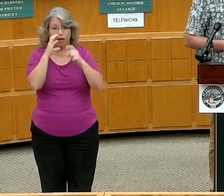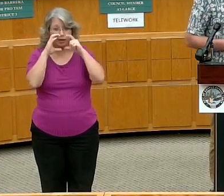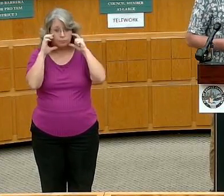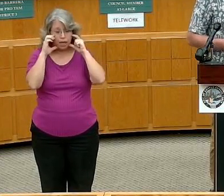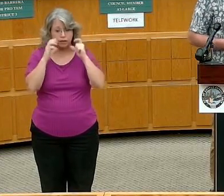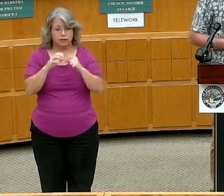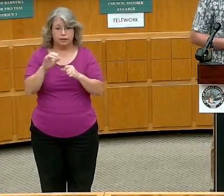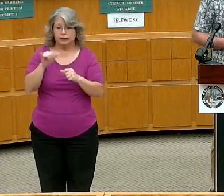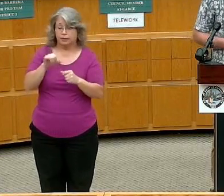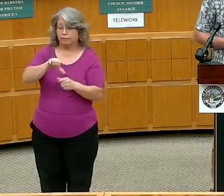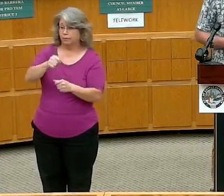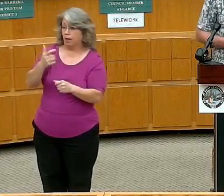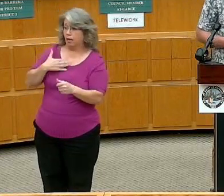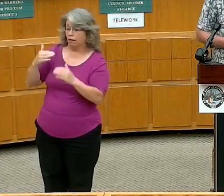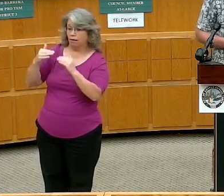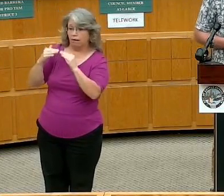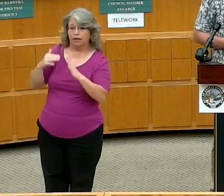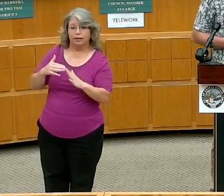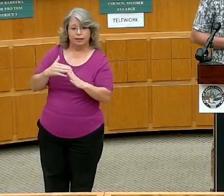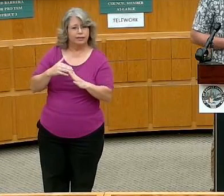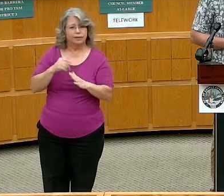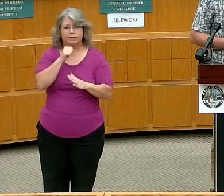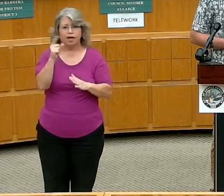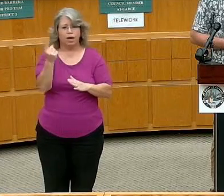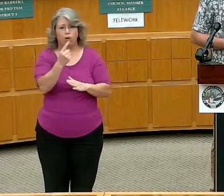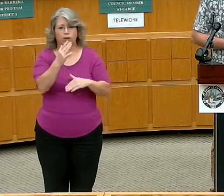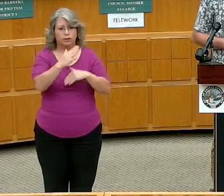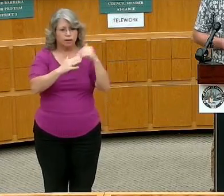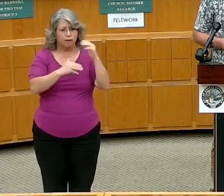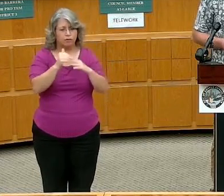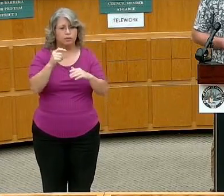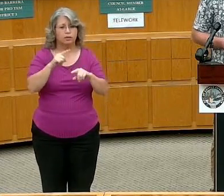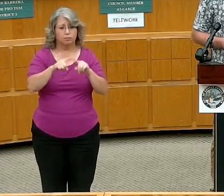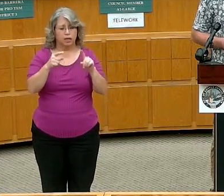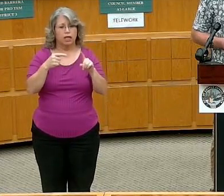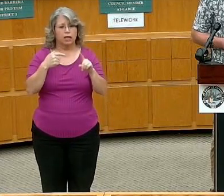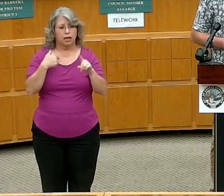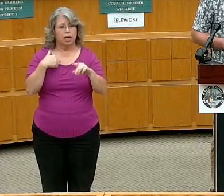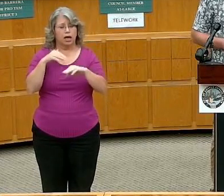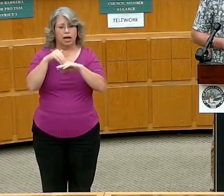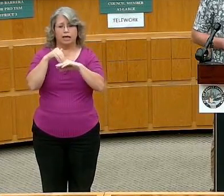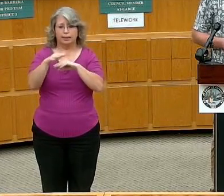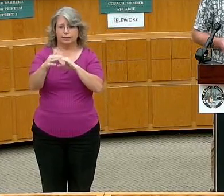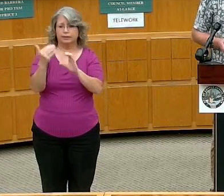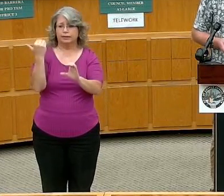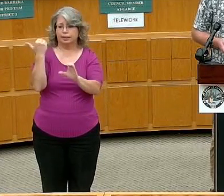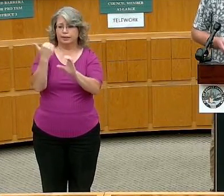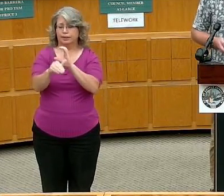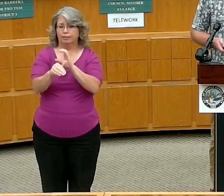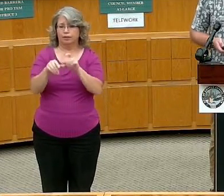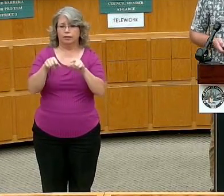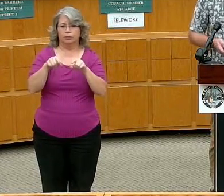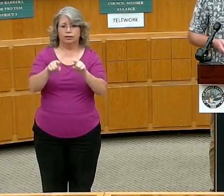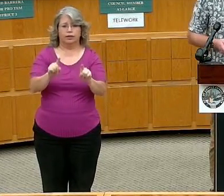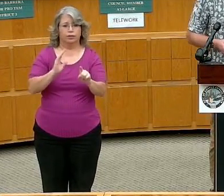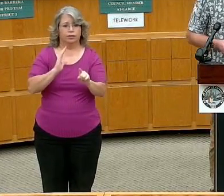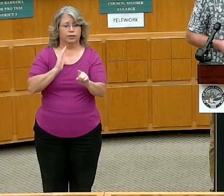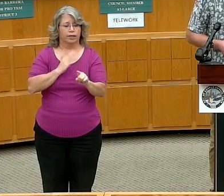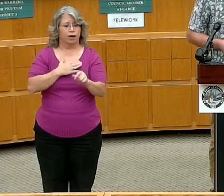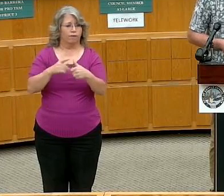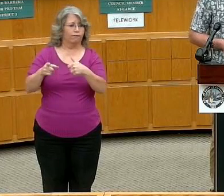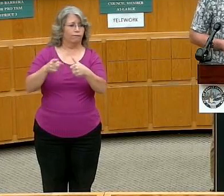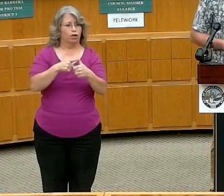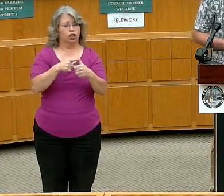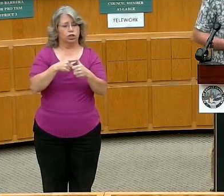I admit it's pretty uncomfortable, but I sent an email during the initial lockdown press conference